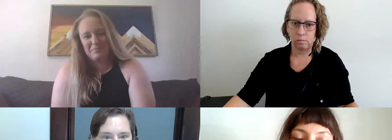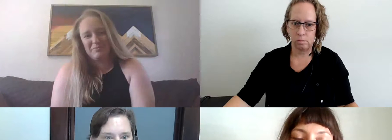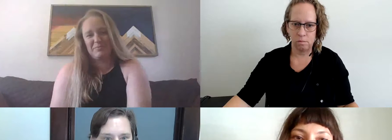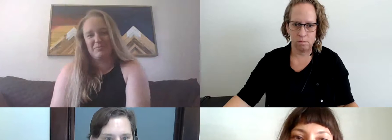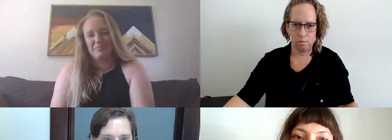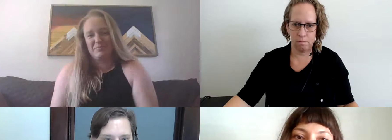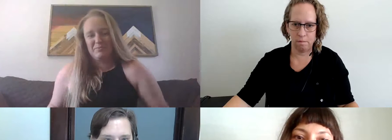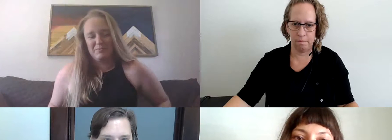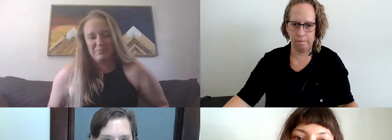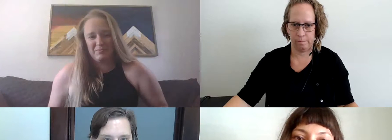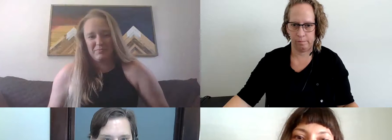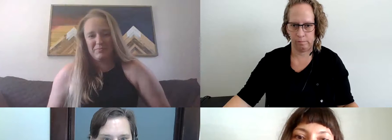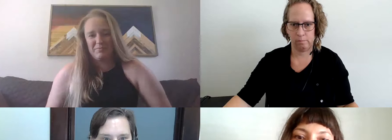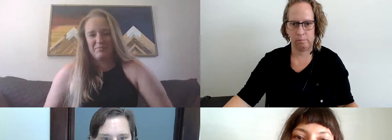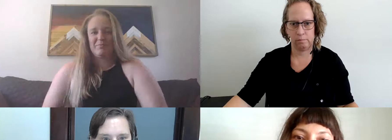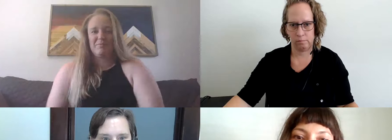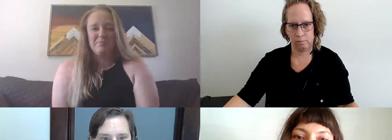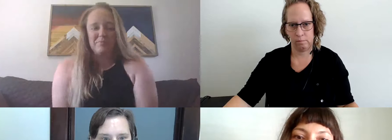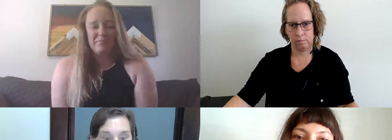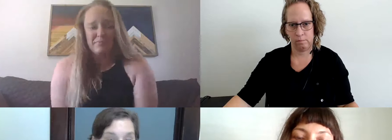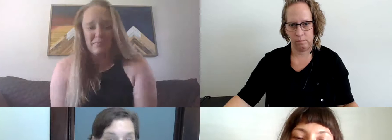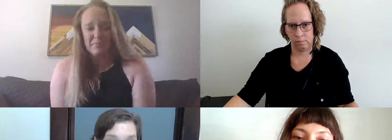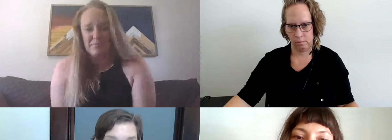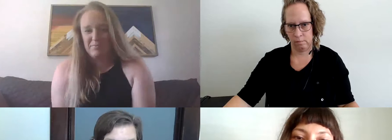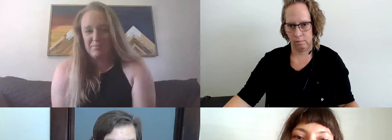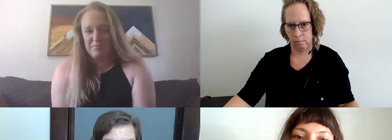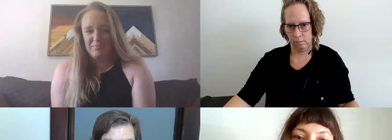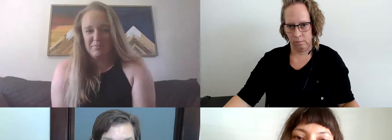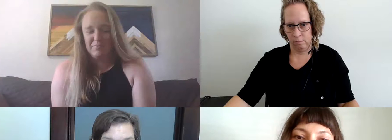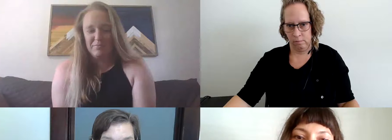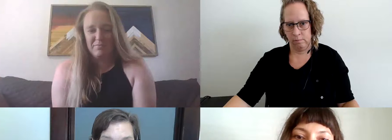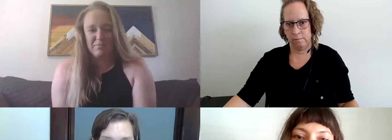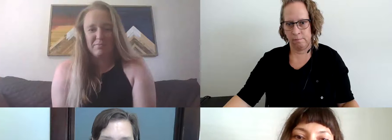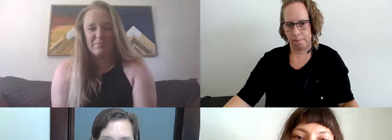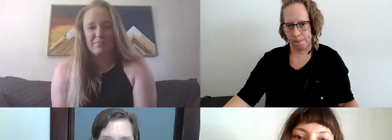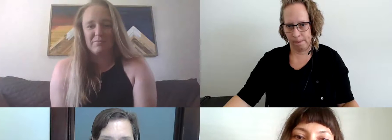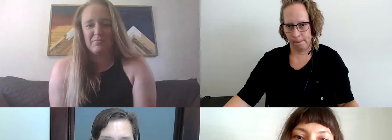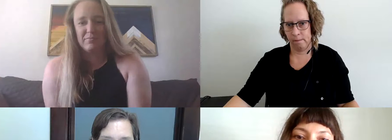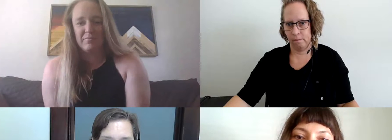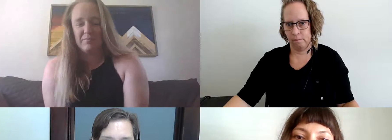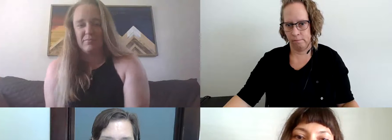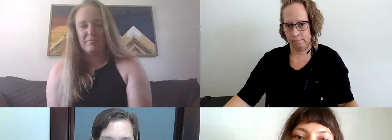meeting with multiple participants. Captioning is always important.